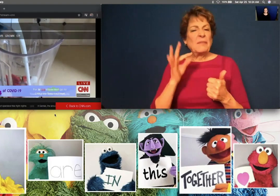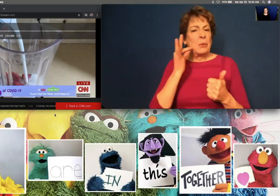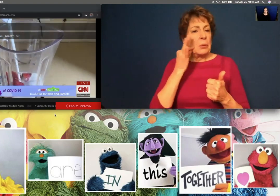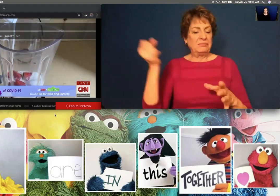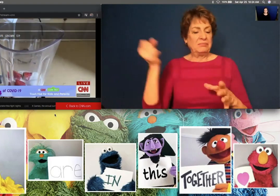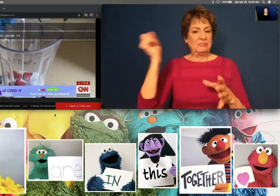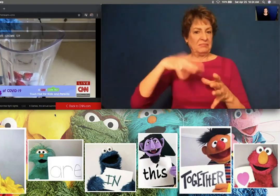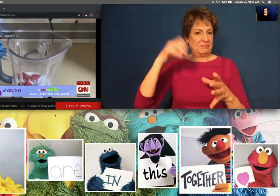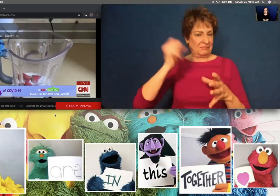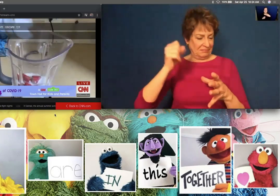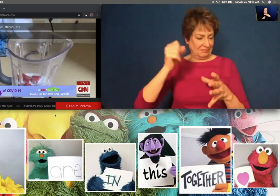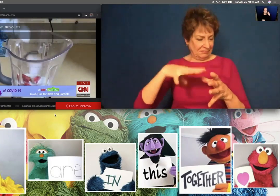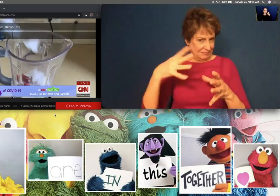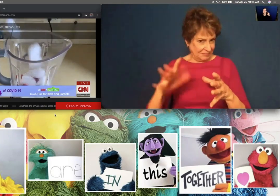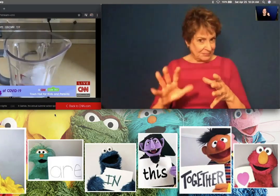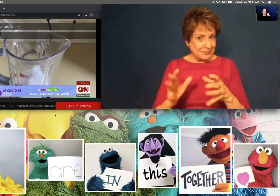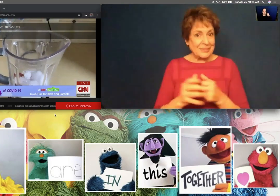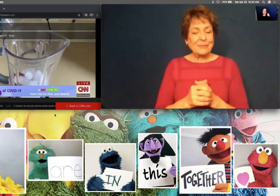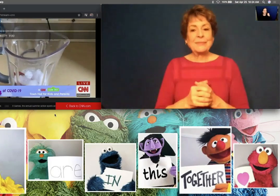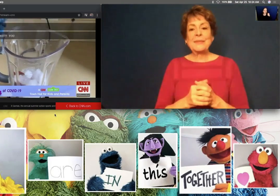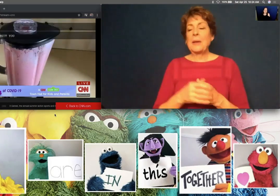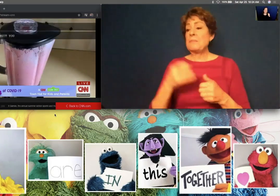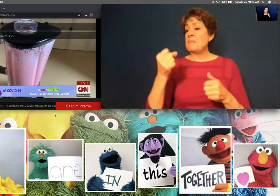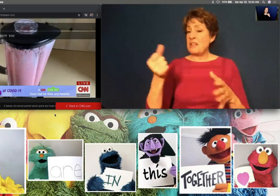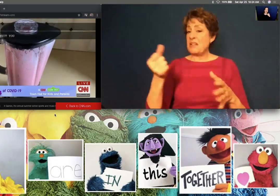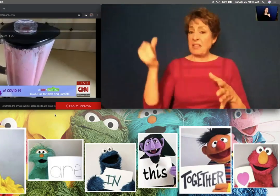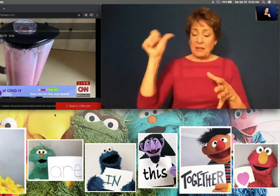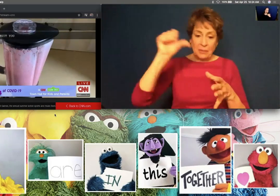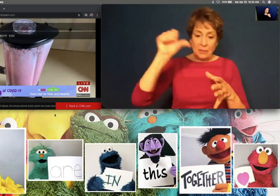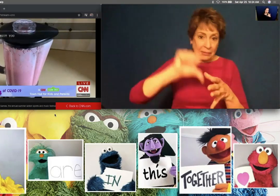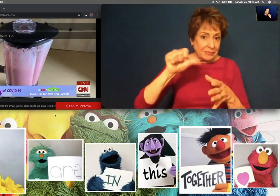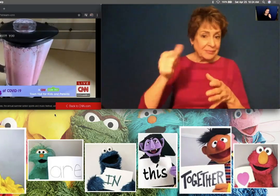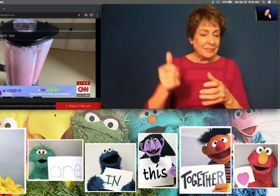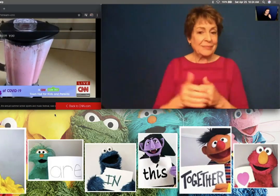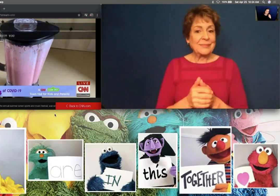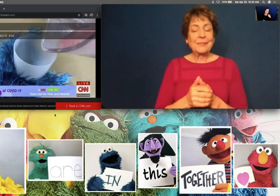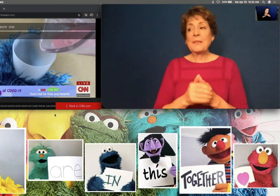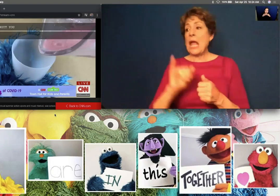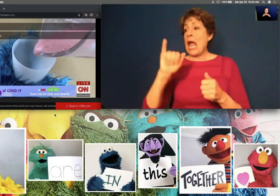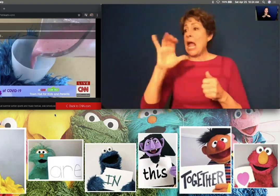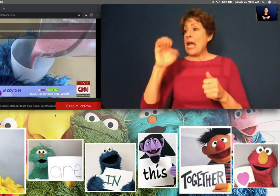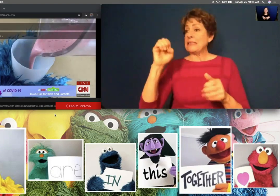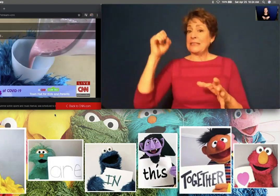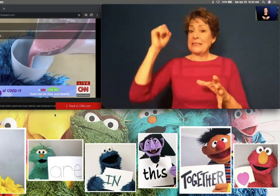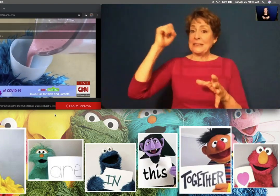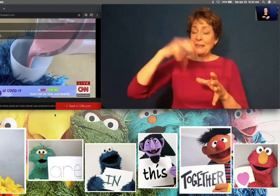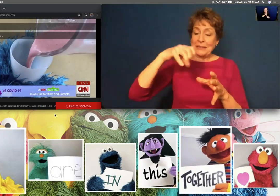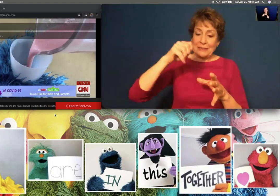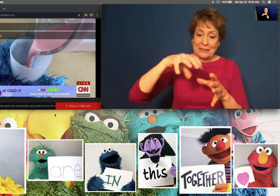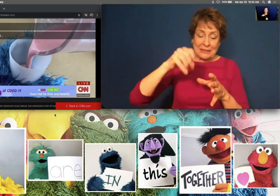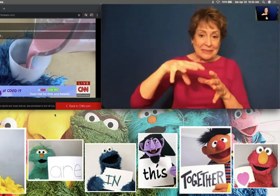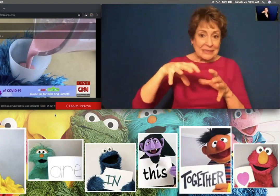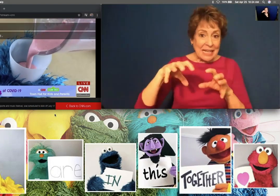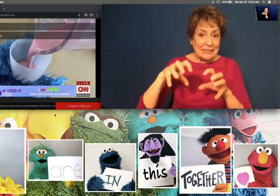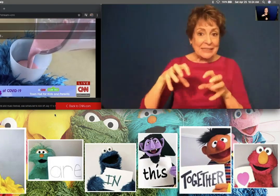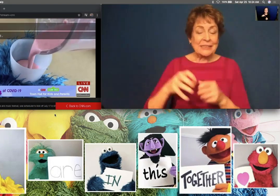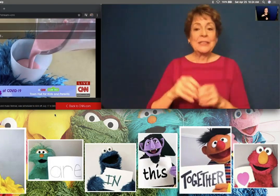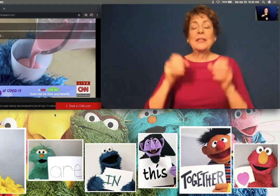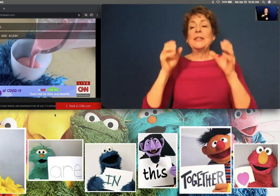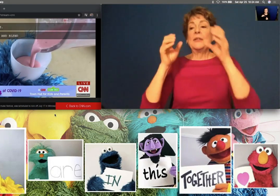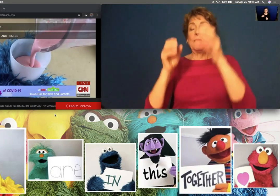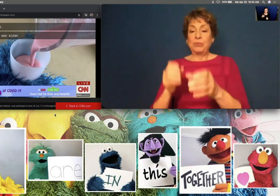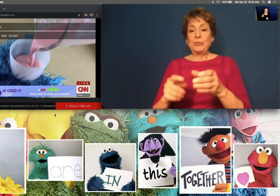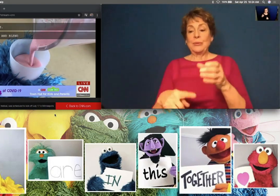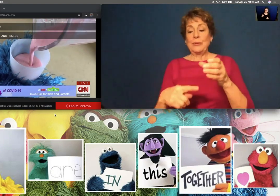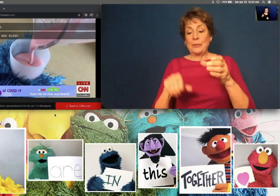using strawberries. Add a little milk, add some ice, and blend it all together. And just